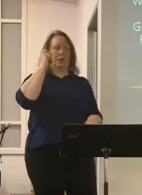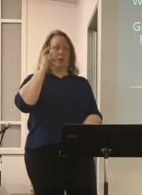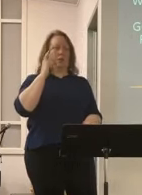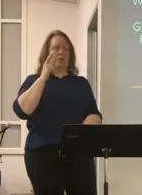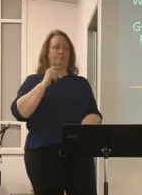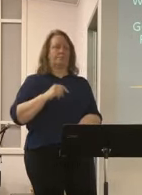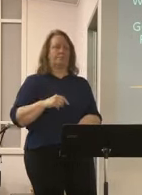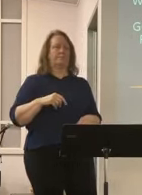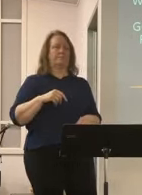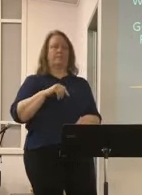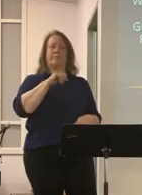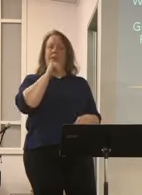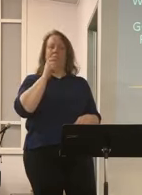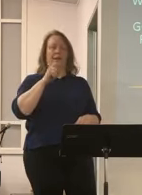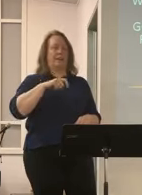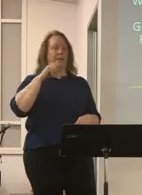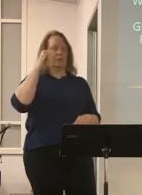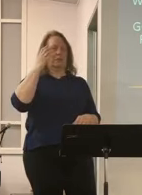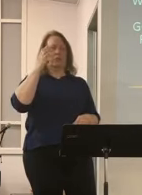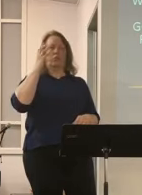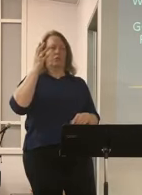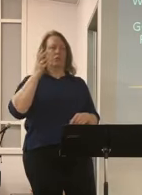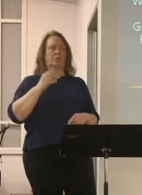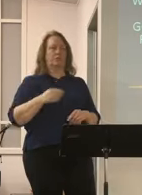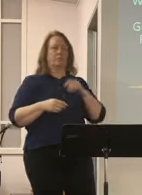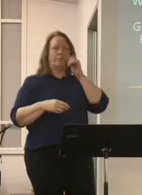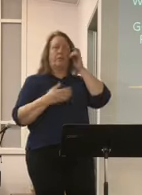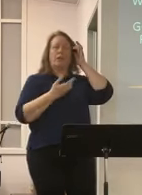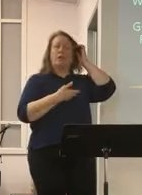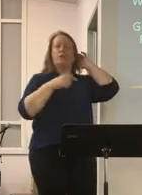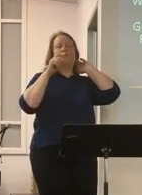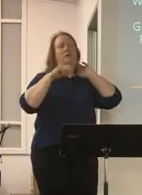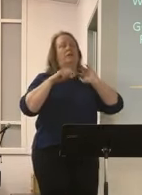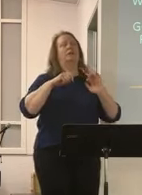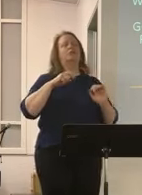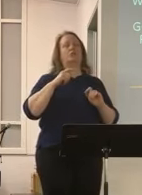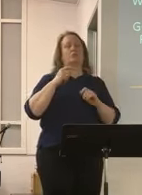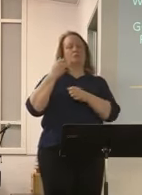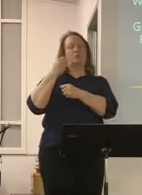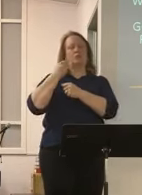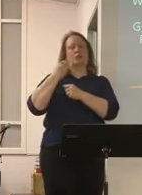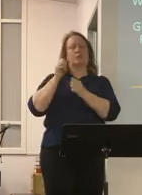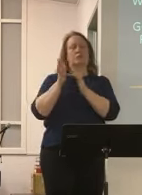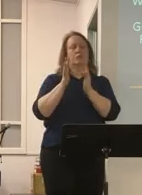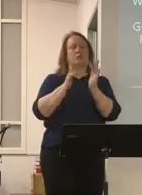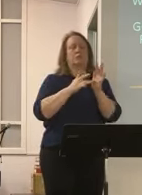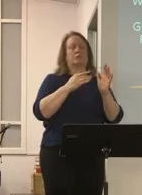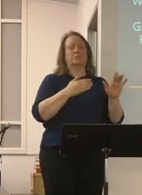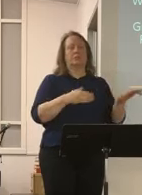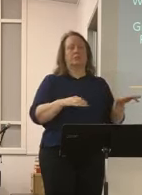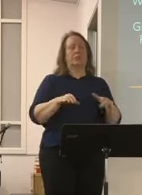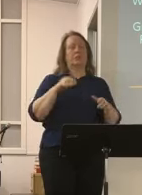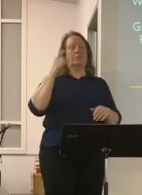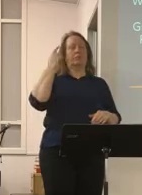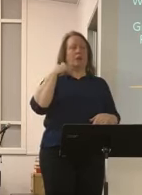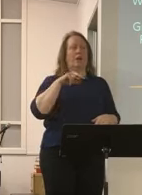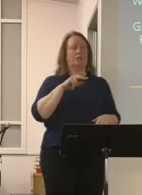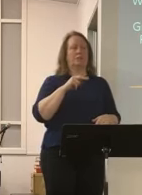make it confusing. And you and I just need to trust what Jesus did for us, that we could have eternal